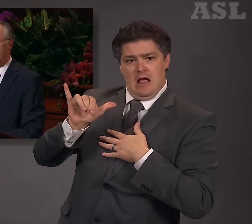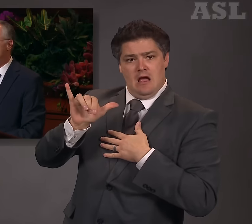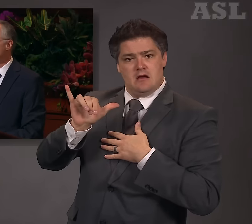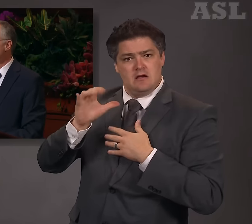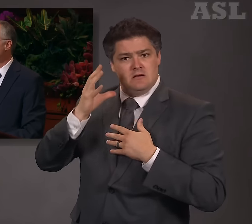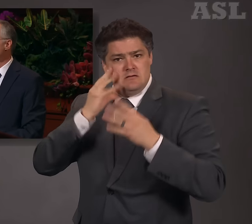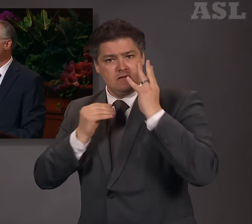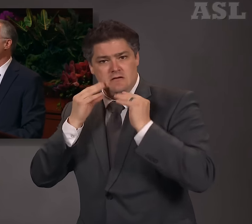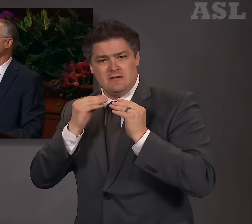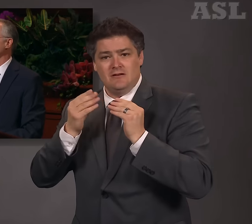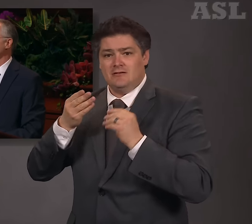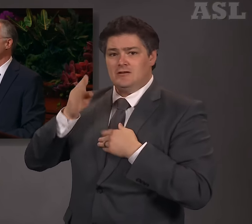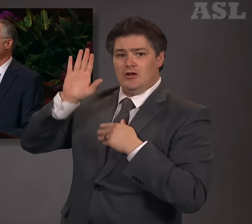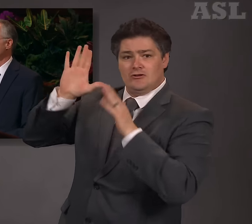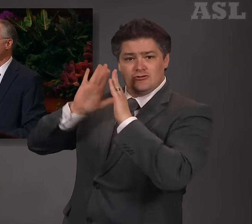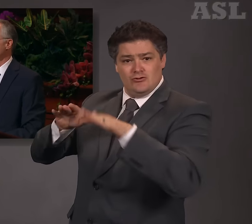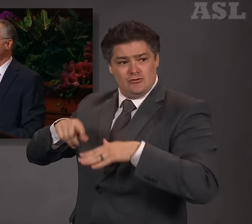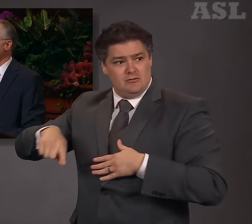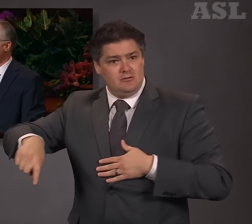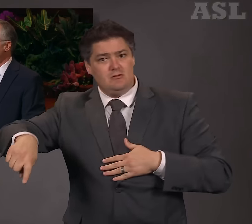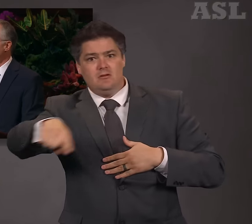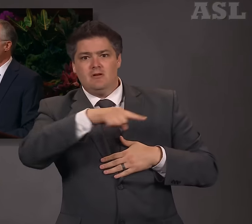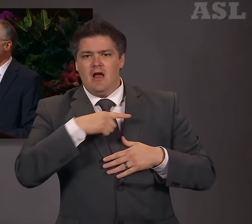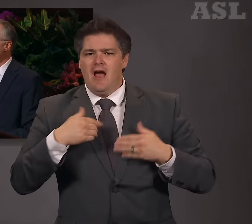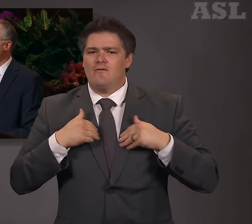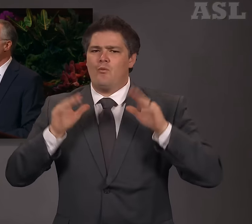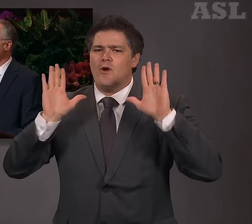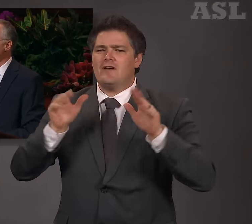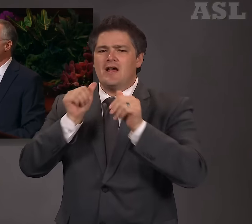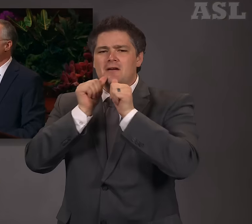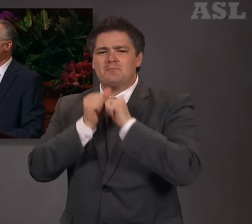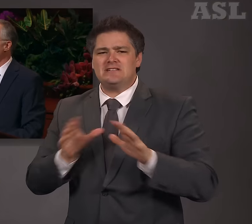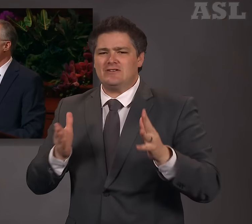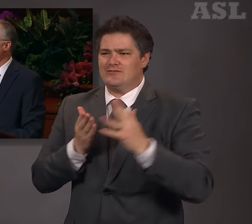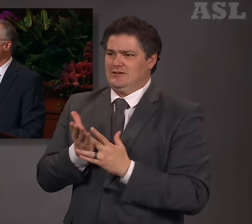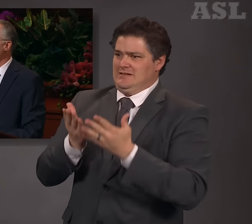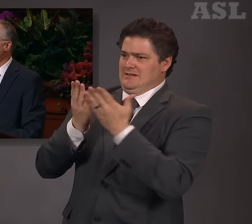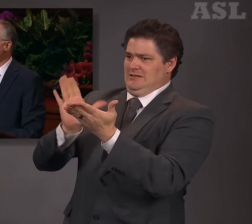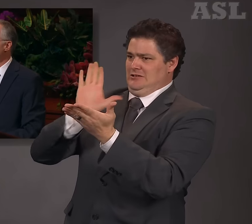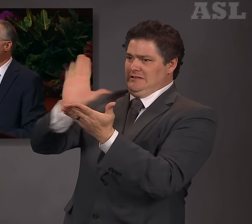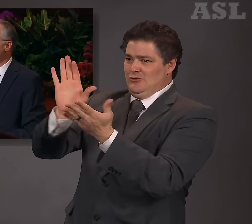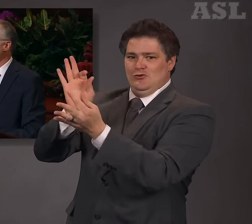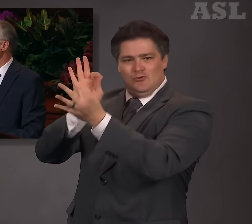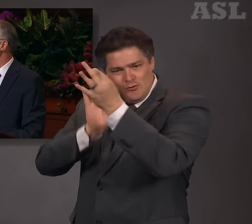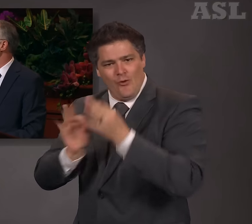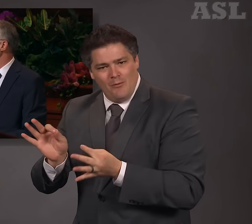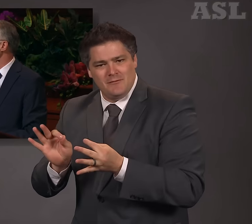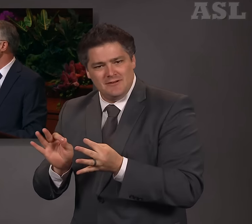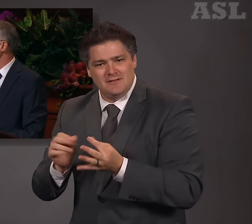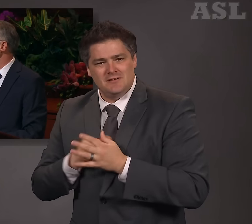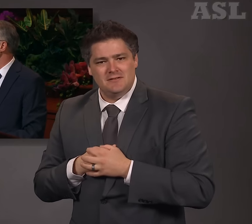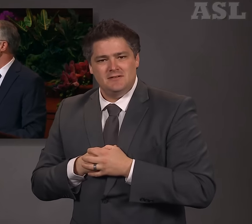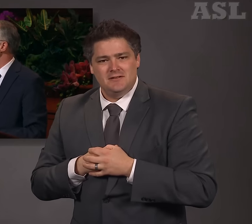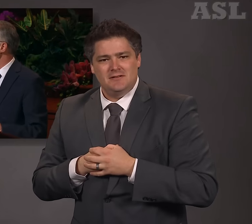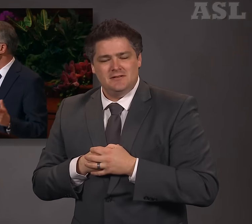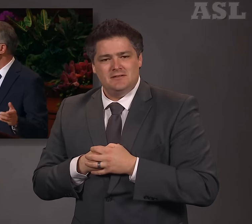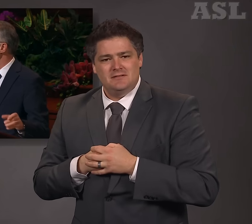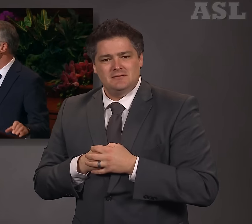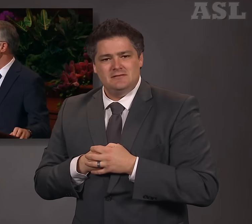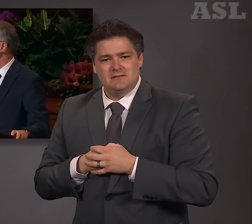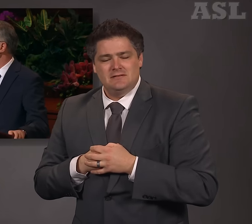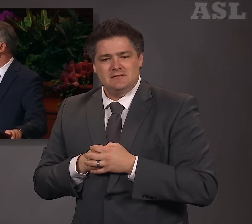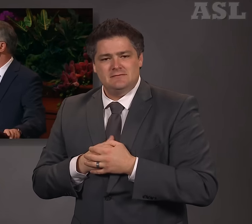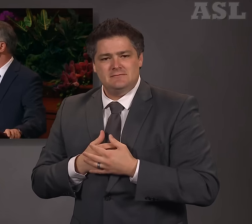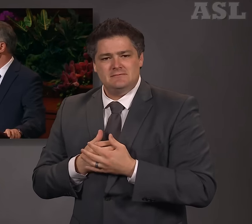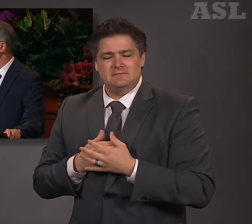and suffering ever seen, but it also brought about the wonderful blessings of his atonement to all